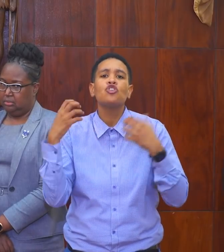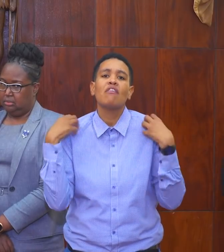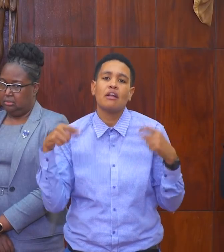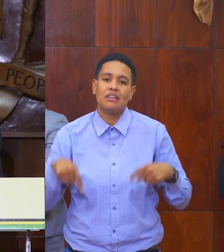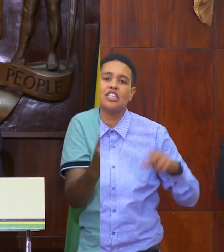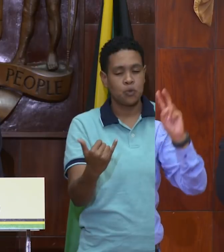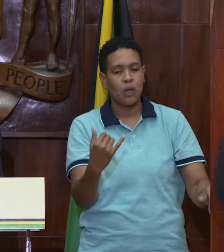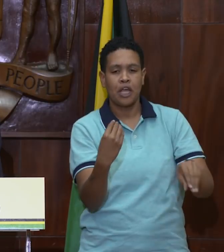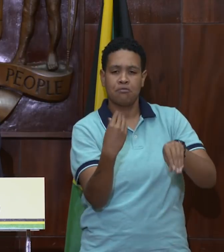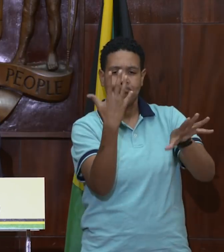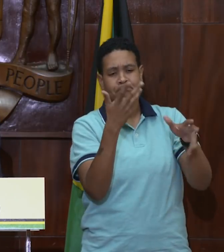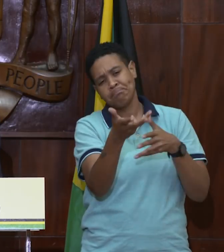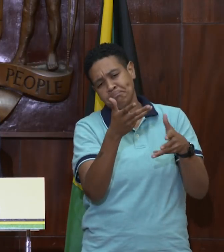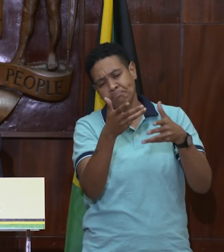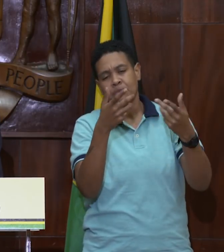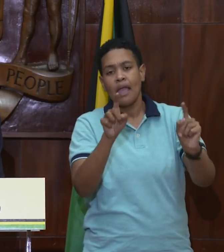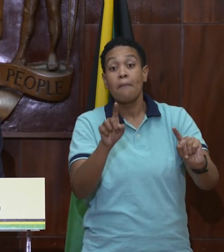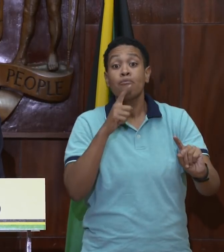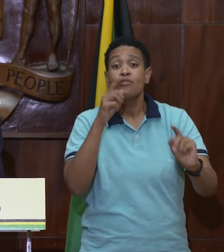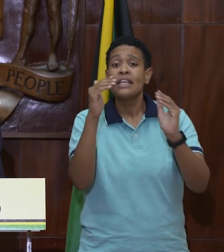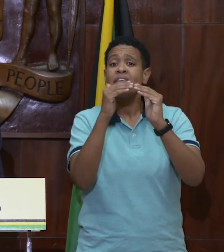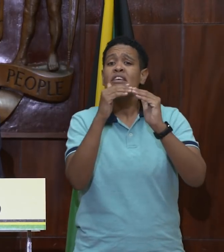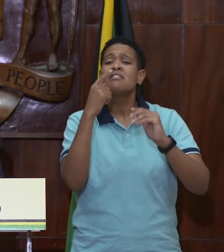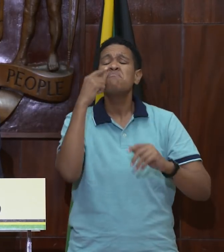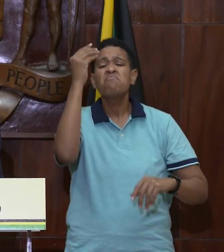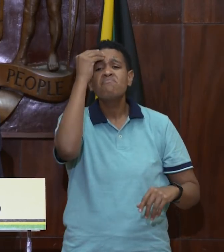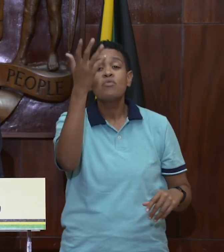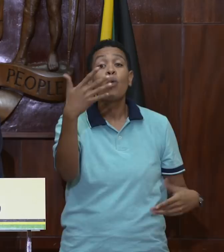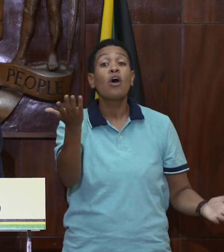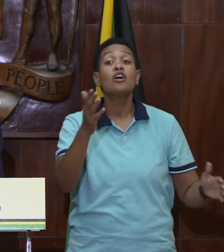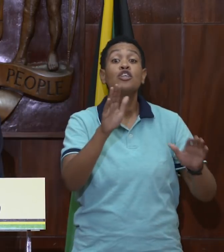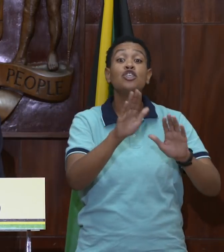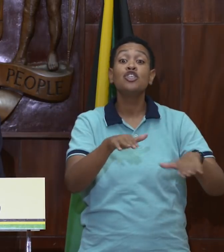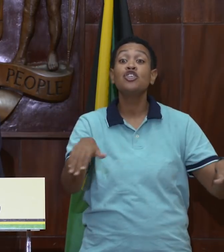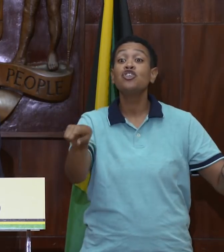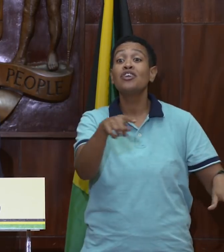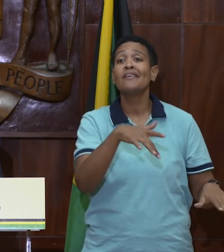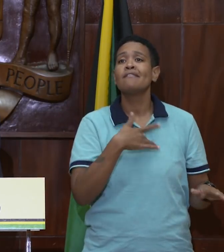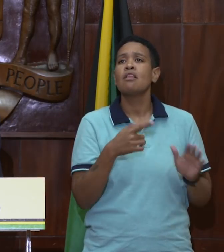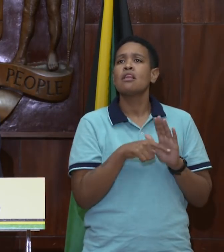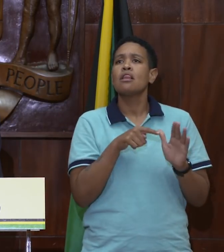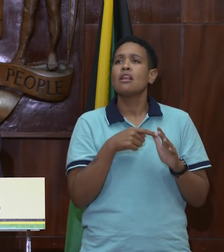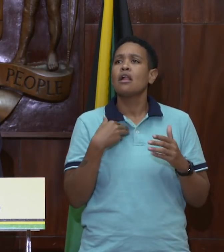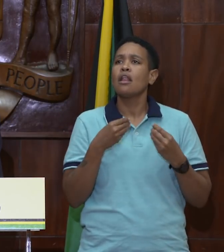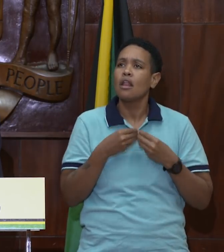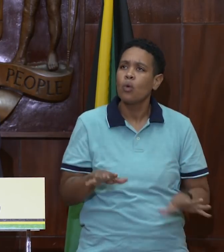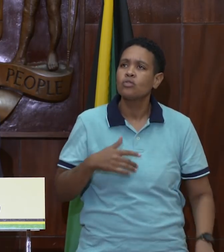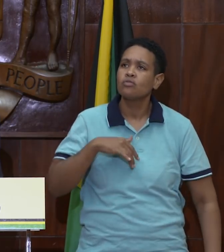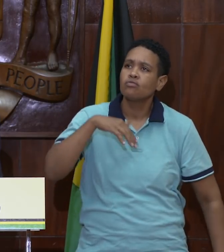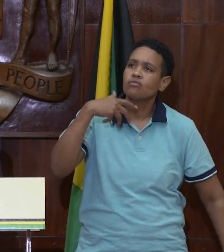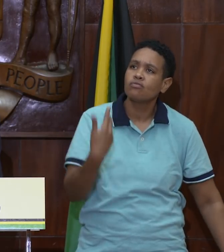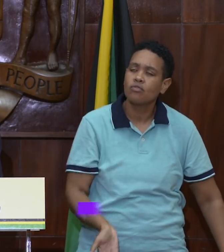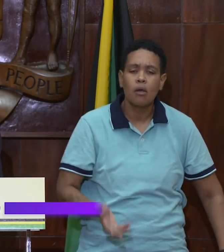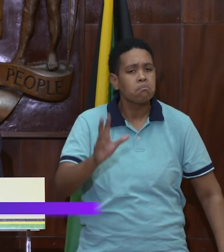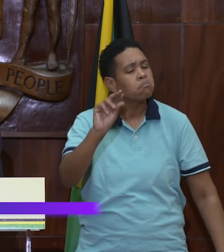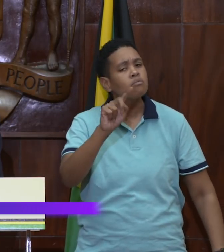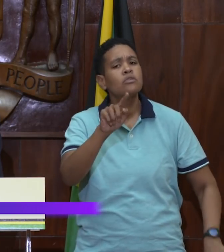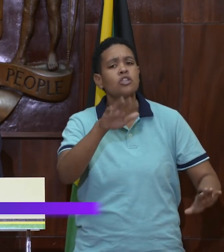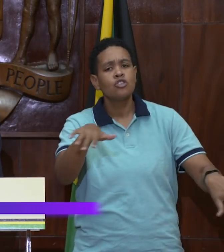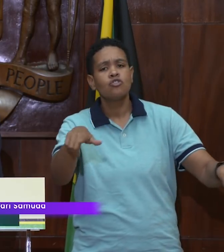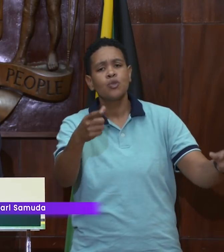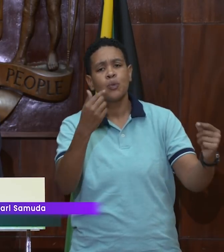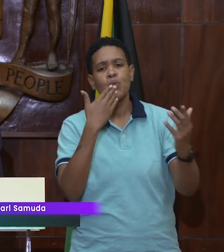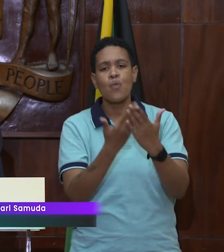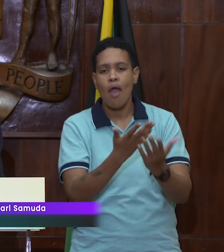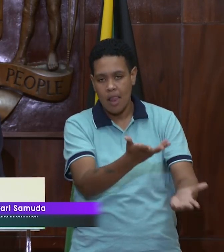this matter. It is fair to say that the children are not being disadvantaged in any way, and in fact are doing